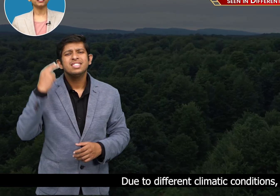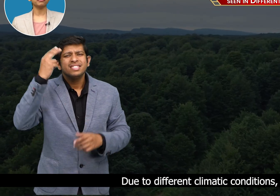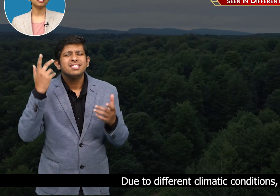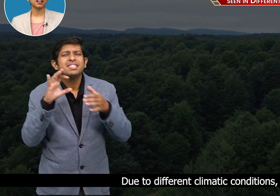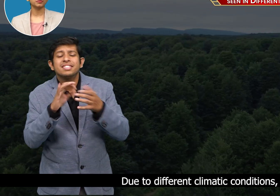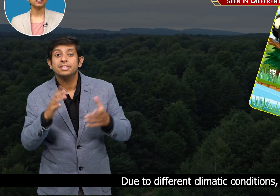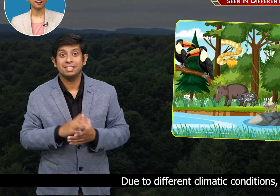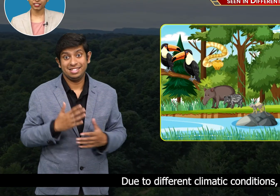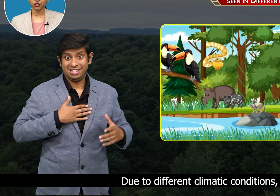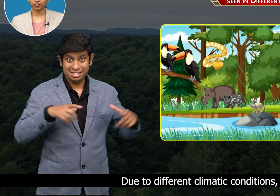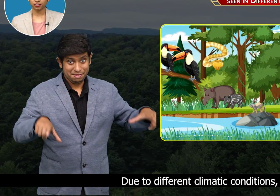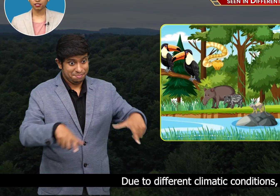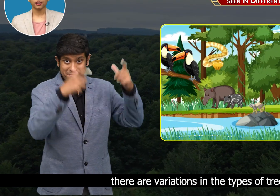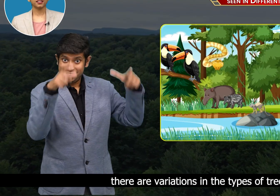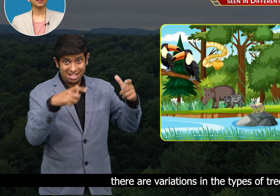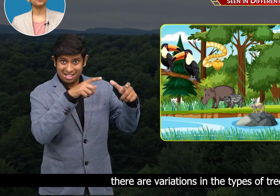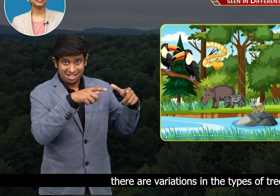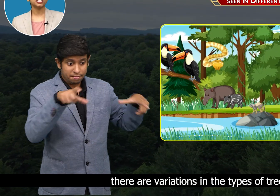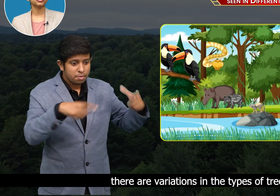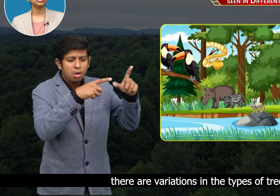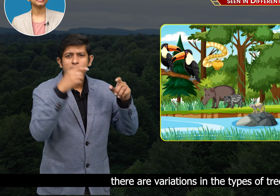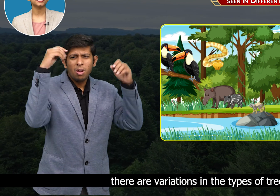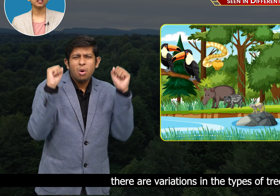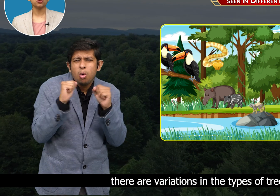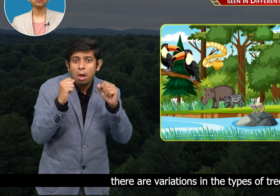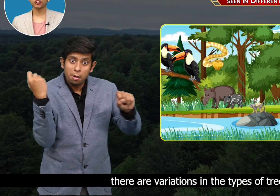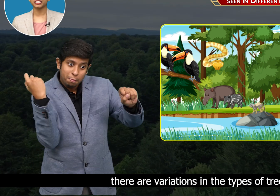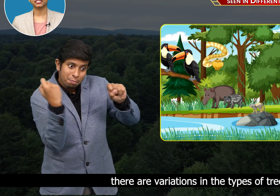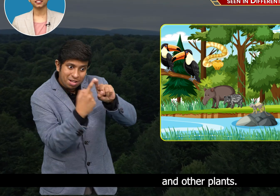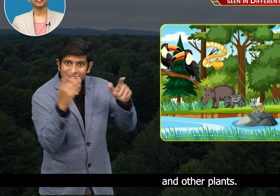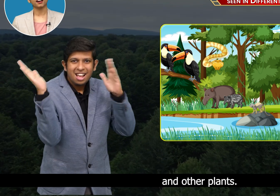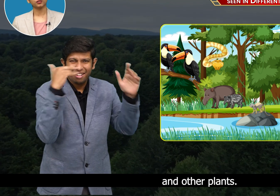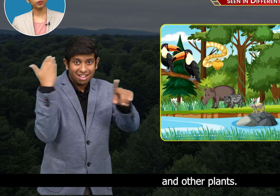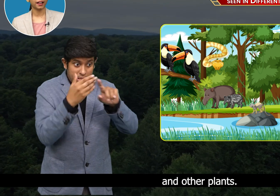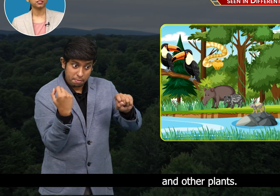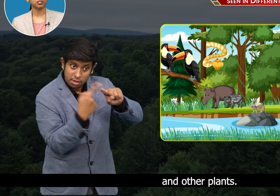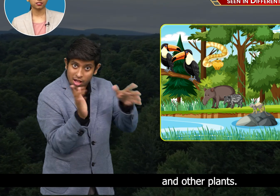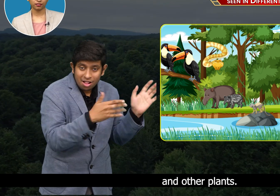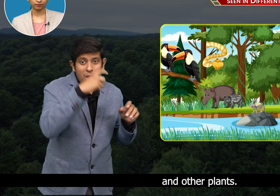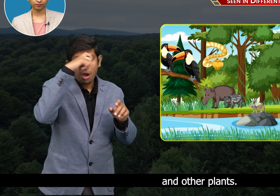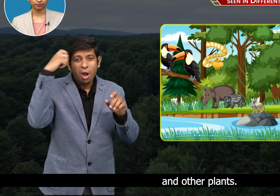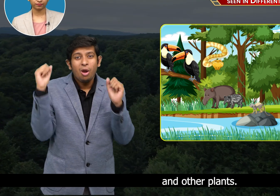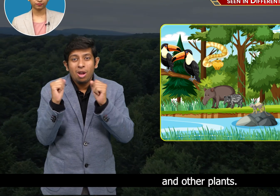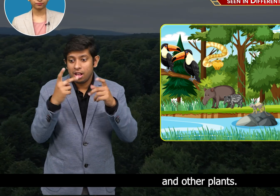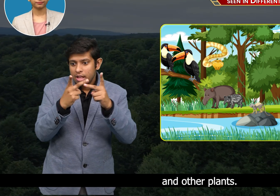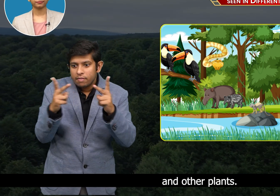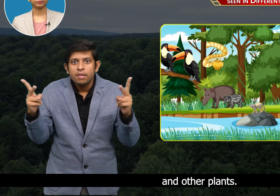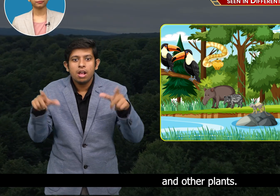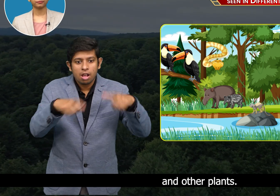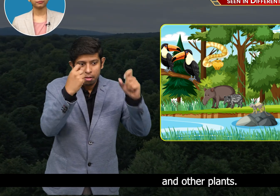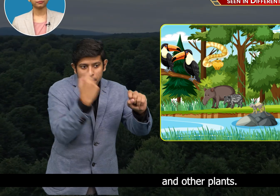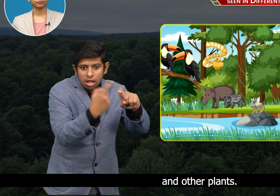Due to different climatic conditions, there are variations in the types of trees and other plants.